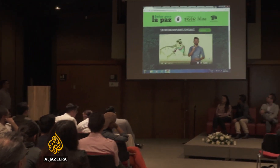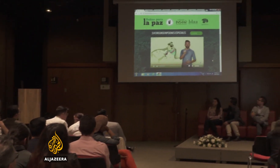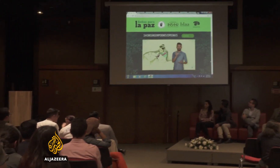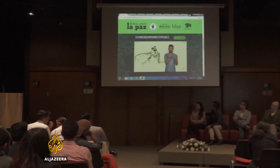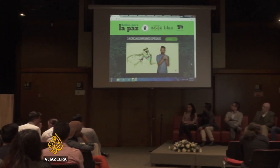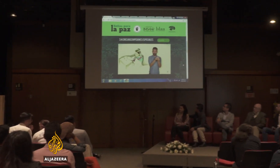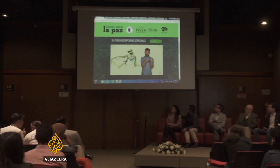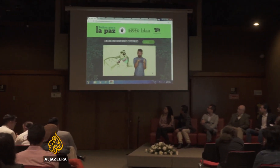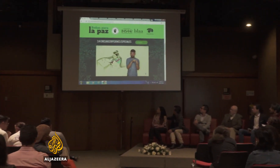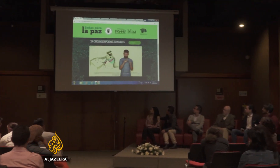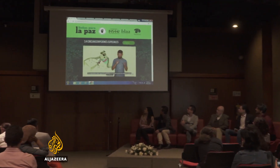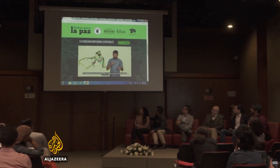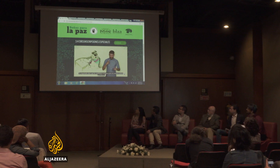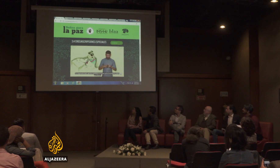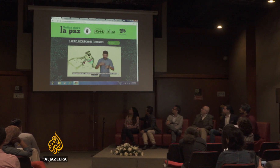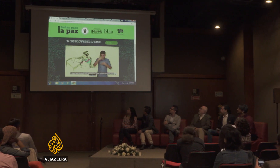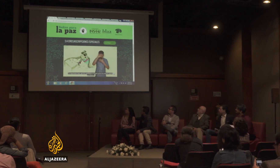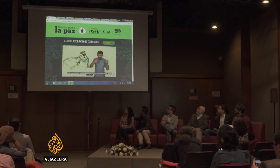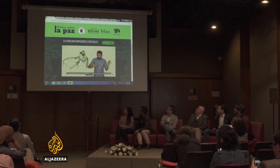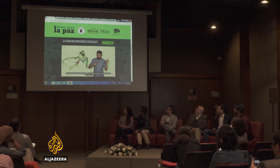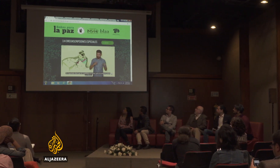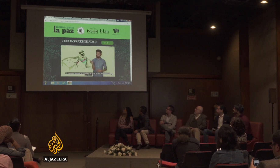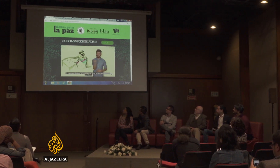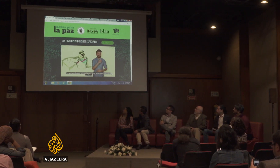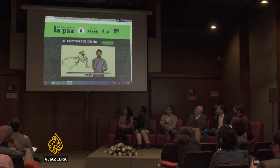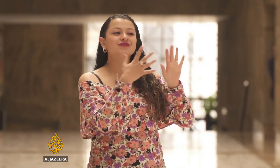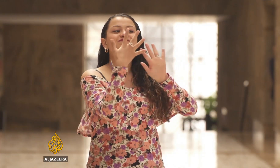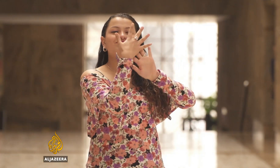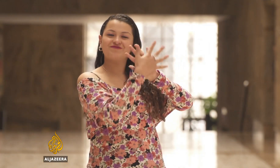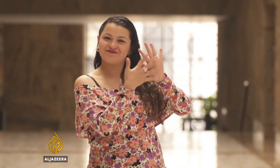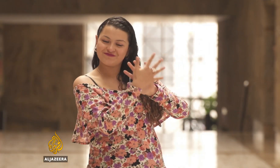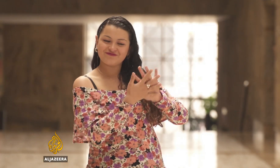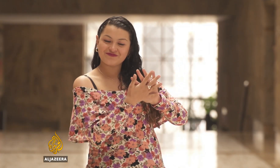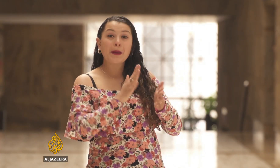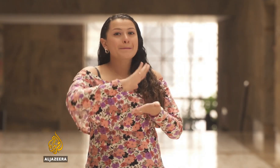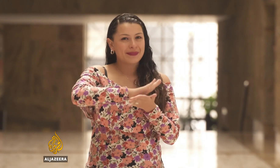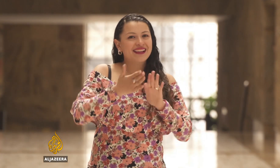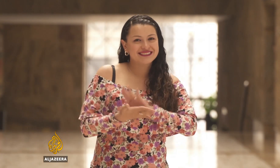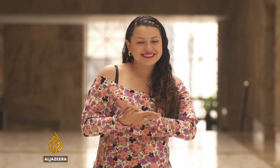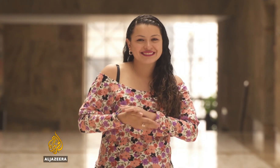to build a more inclusive and open society for all. Alessandro Rampietti, Al Jazeera, Bogotá.